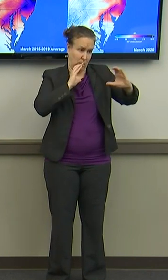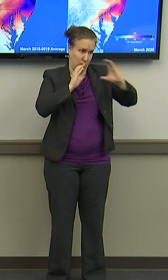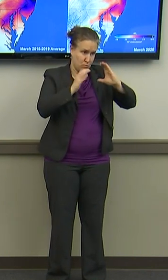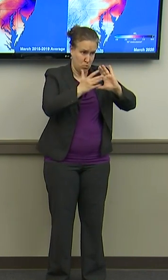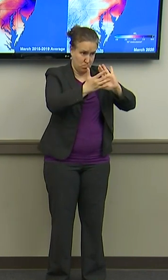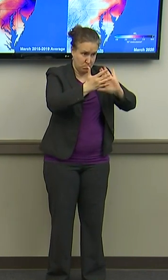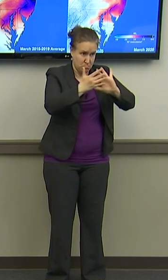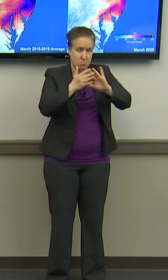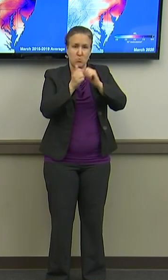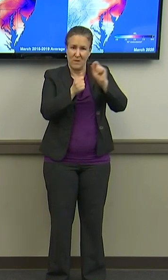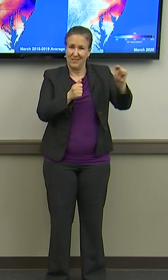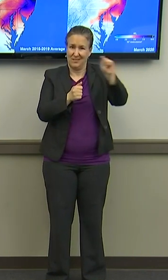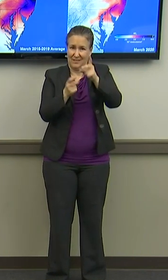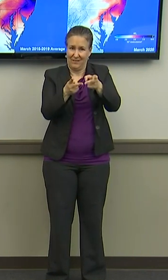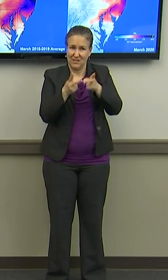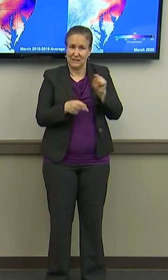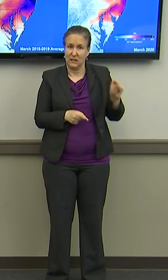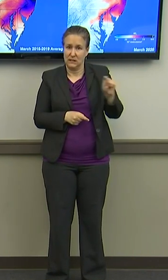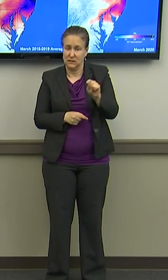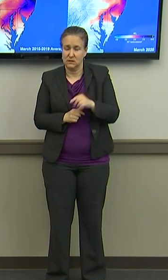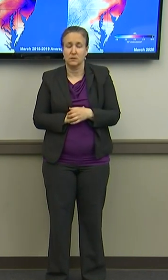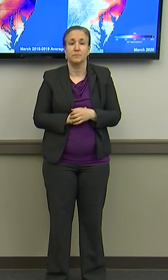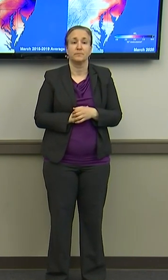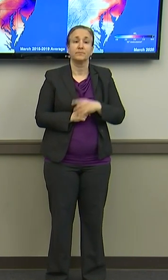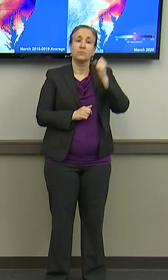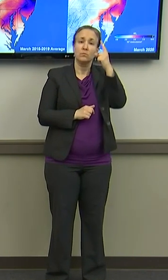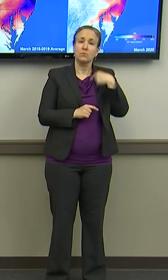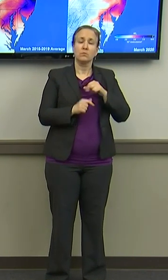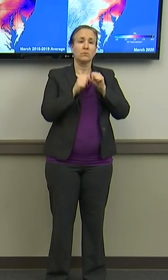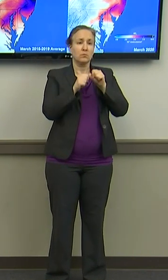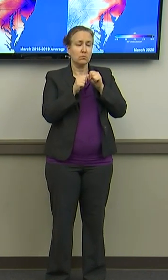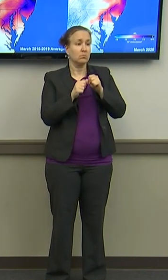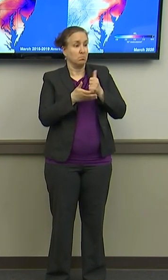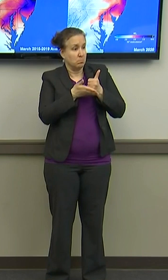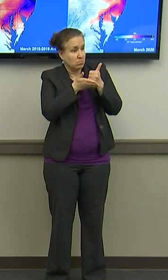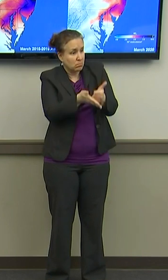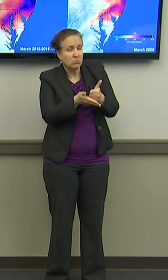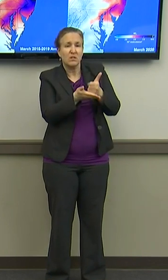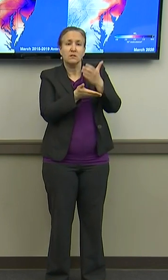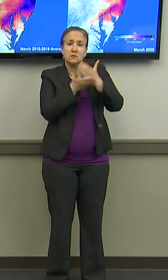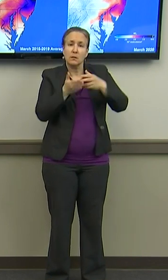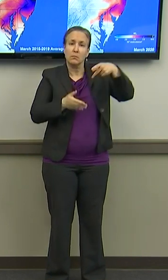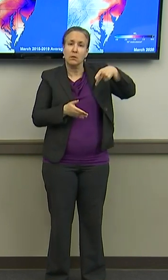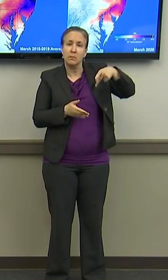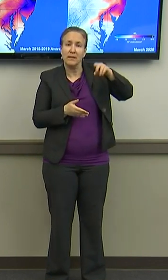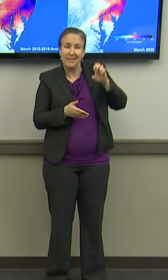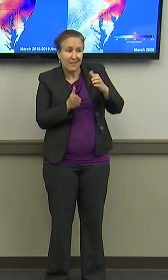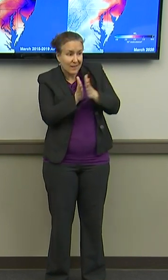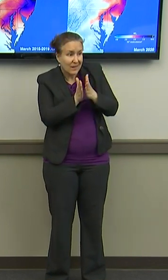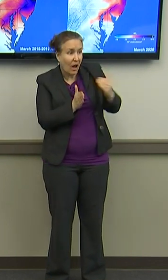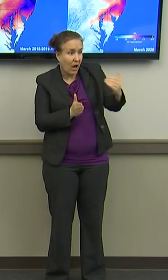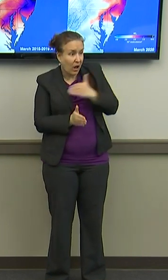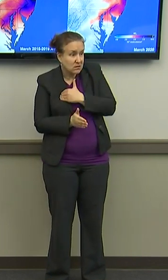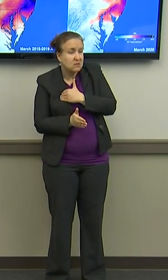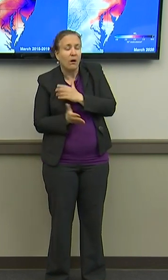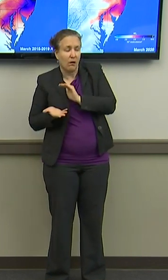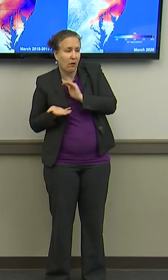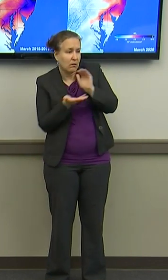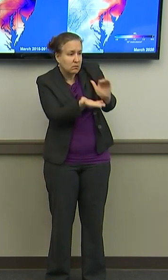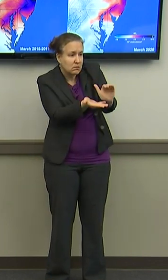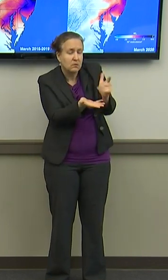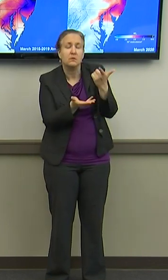communication with these facilities. We do continue to assist with some PPE requests.